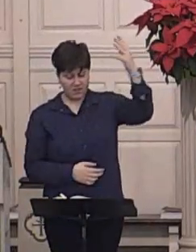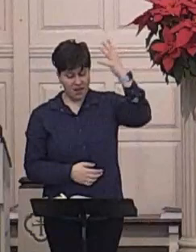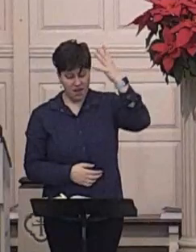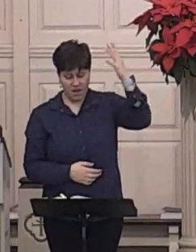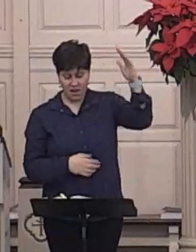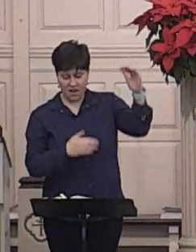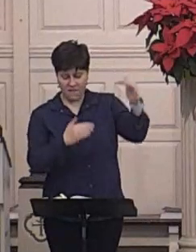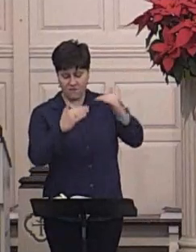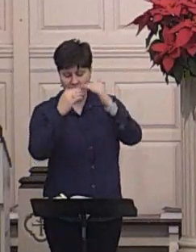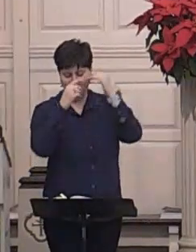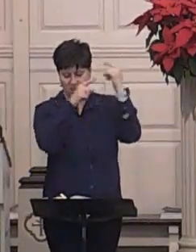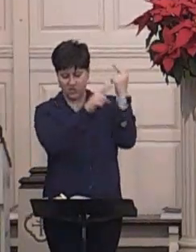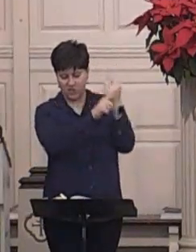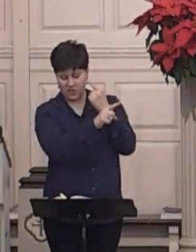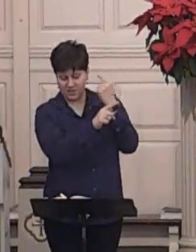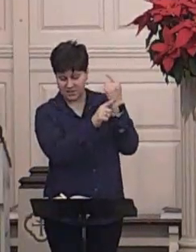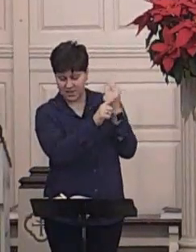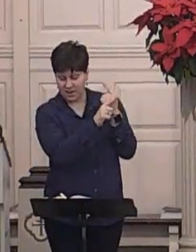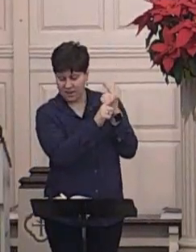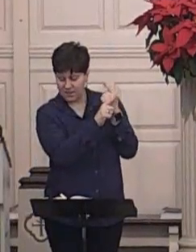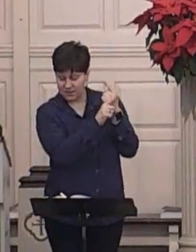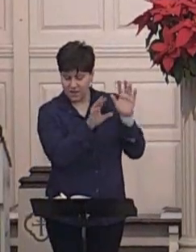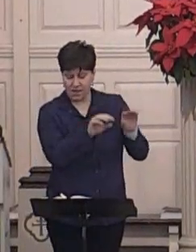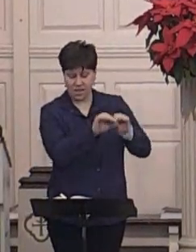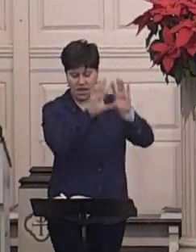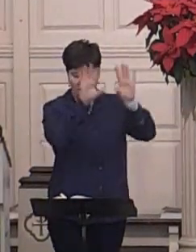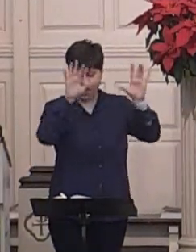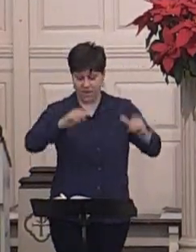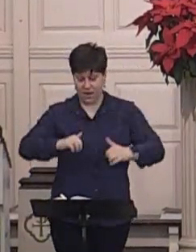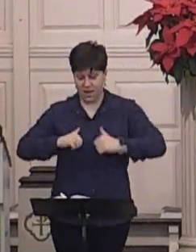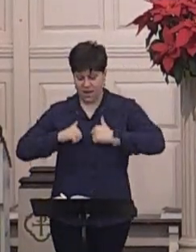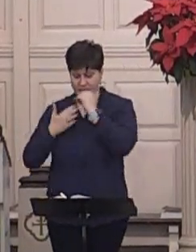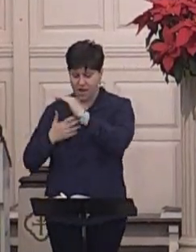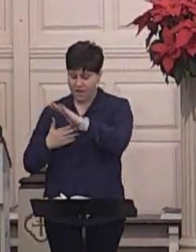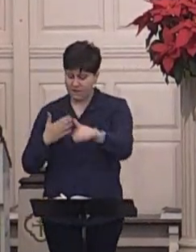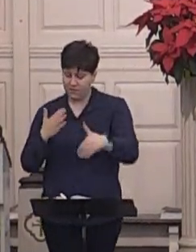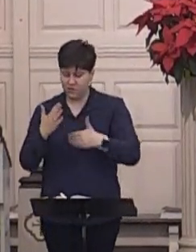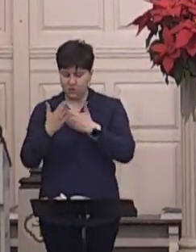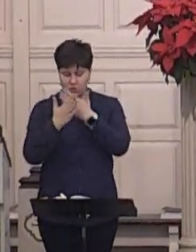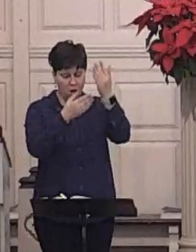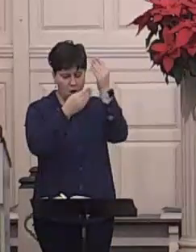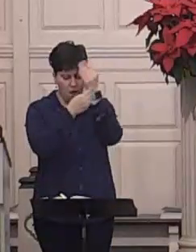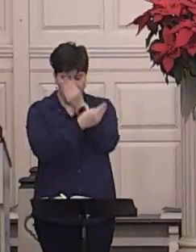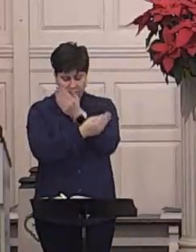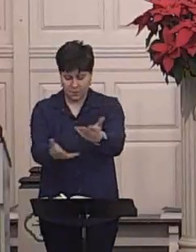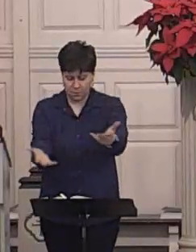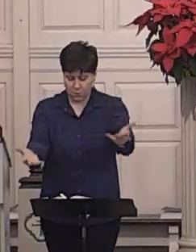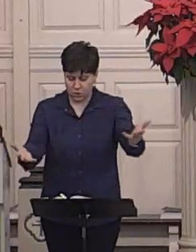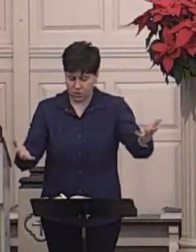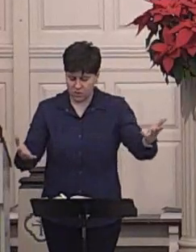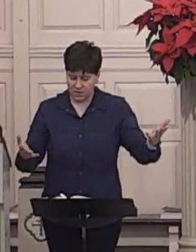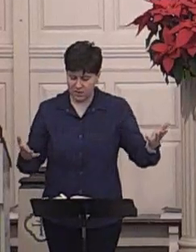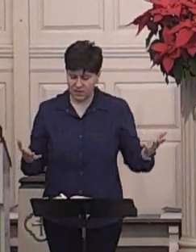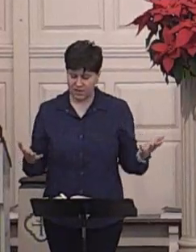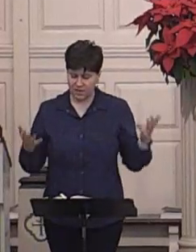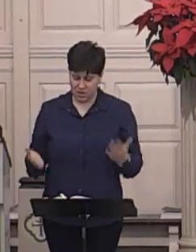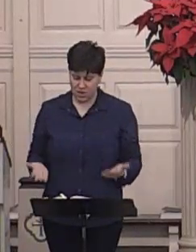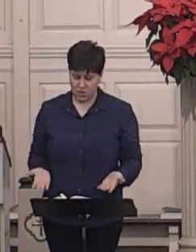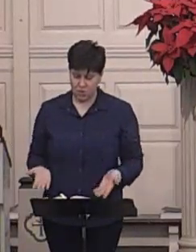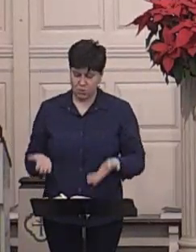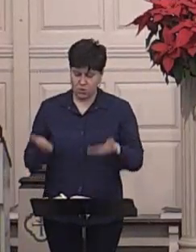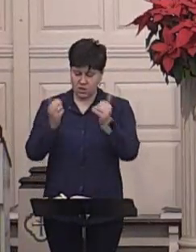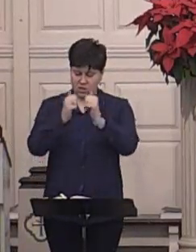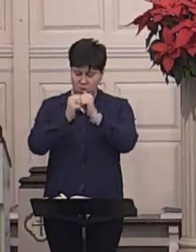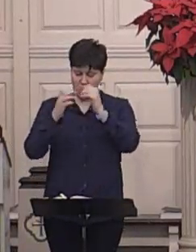of Righteousness. Light and life to all he brings, risen